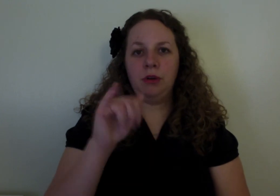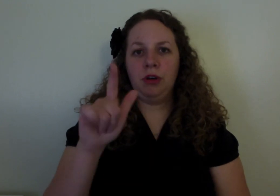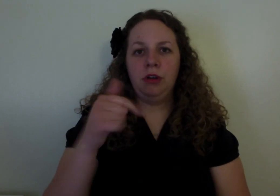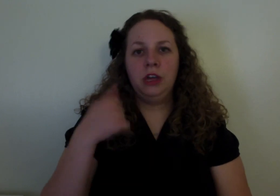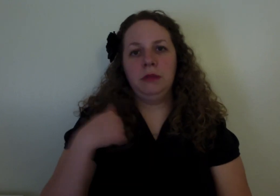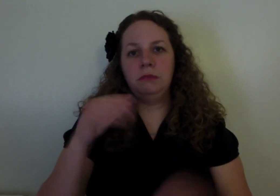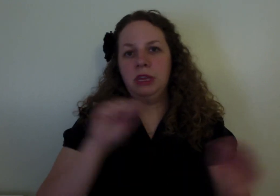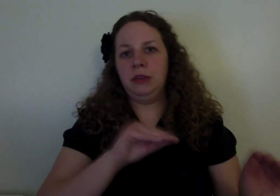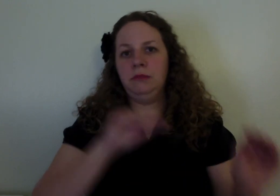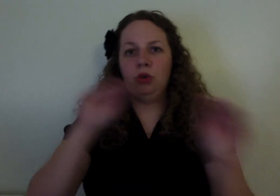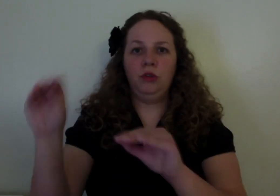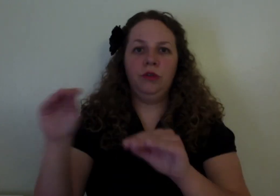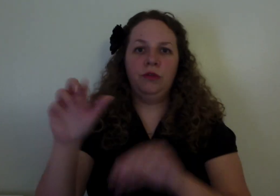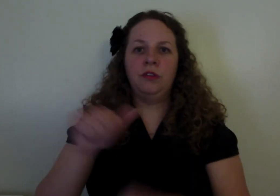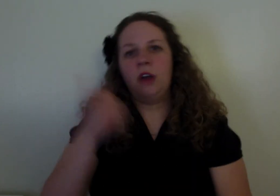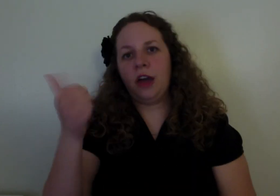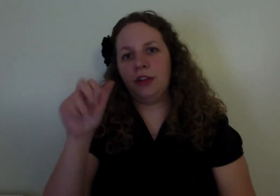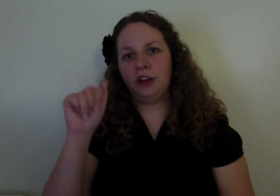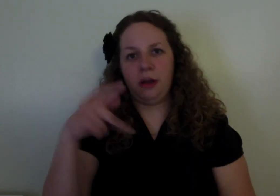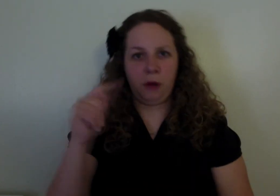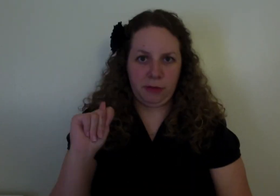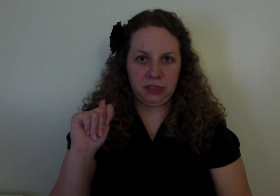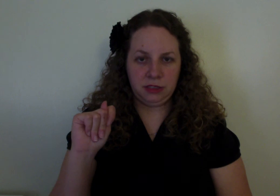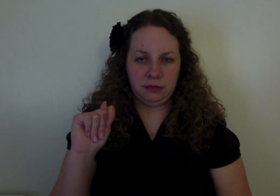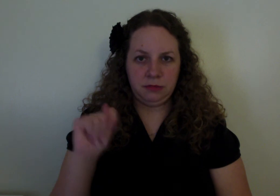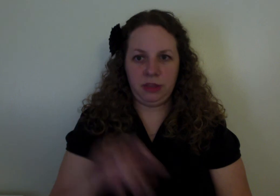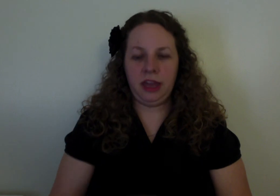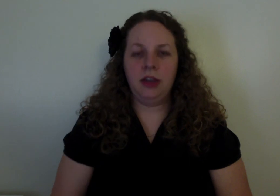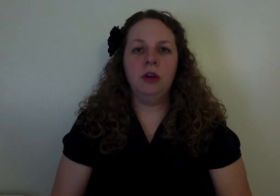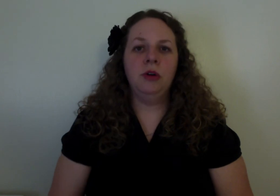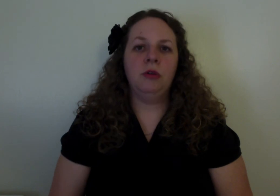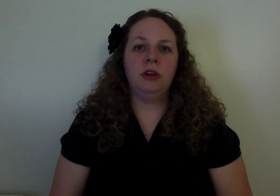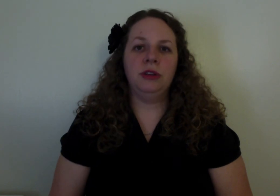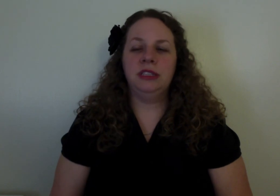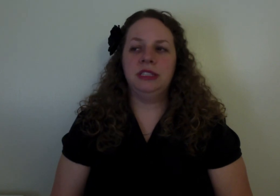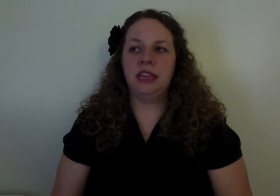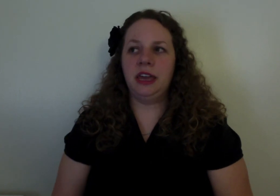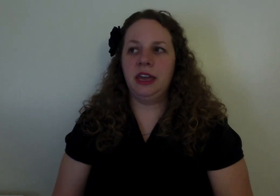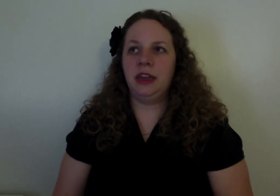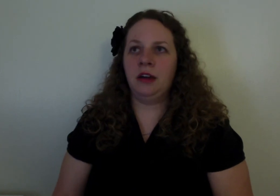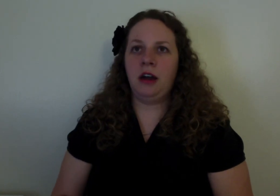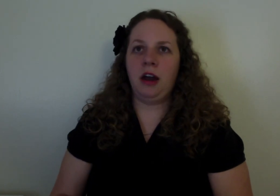April, me move other apartment. Okay, or you could say